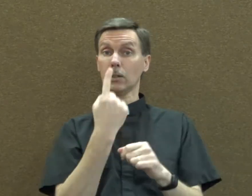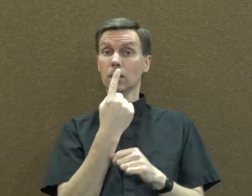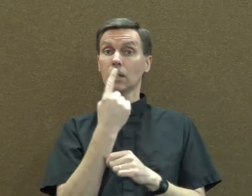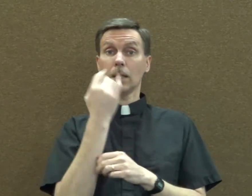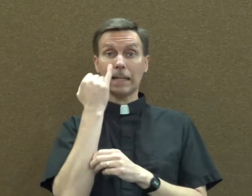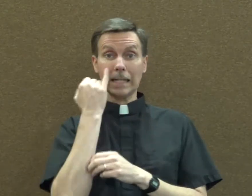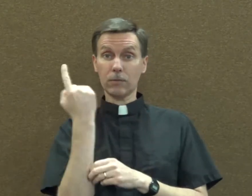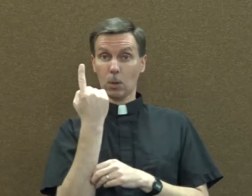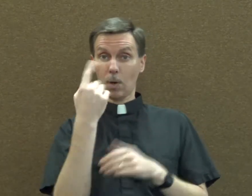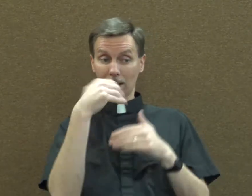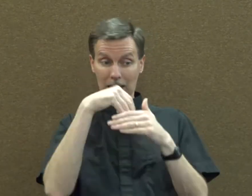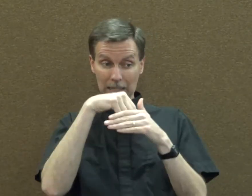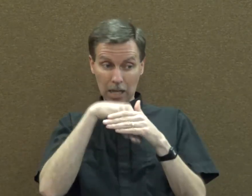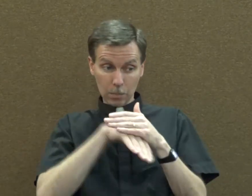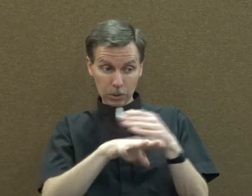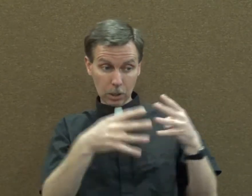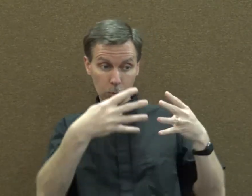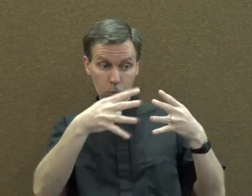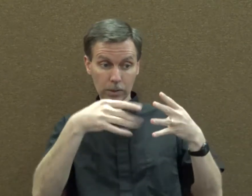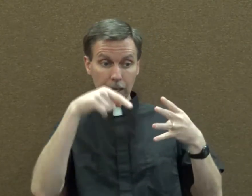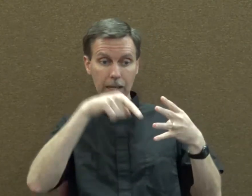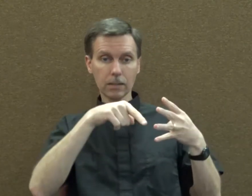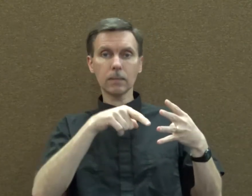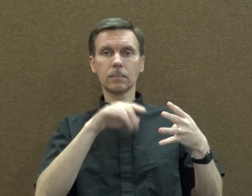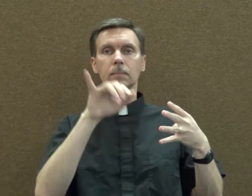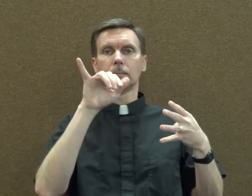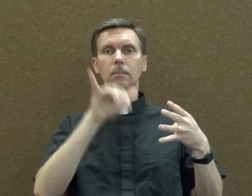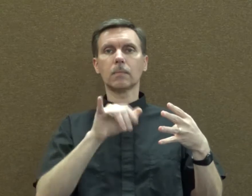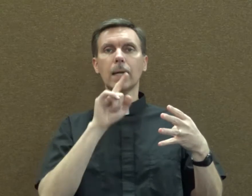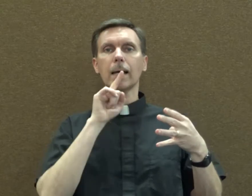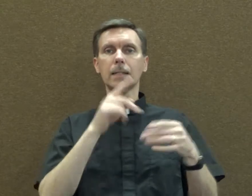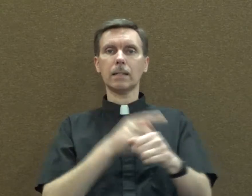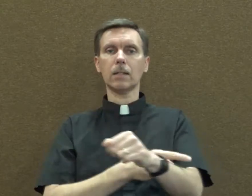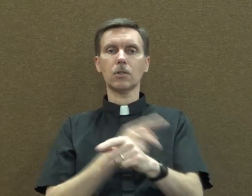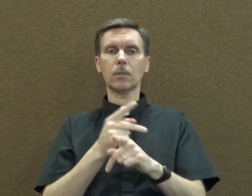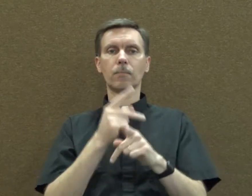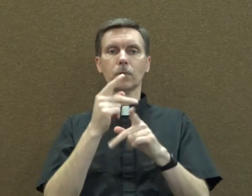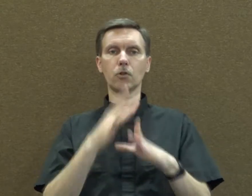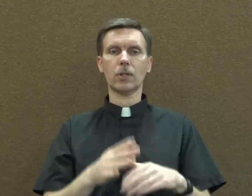But if someone comes in through the gate, that is the shepherd.